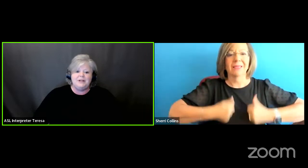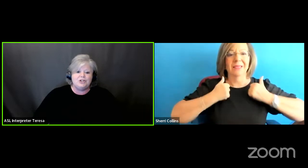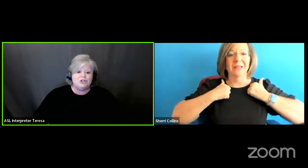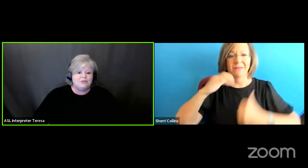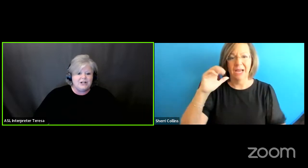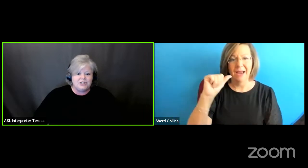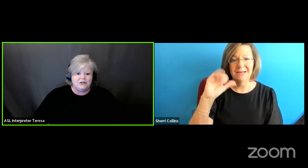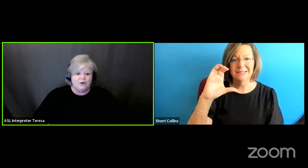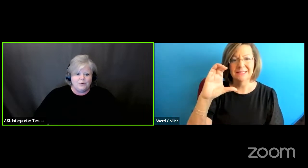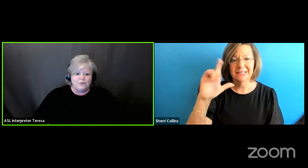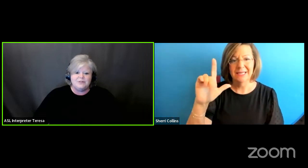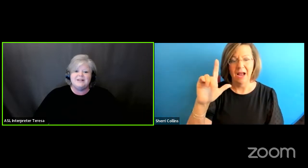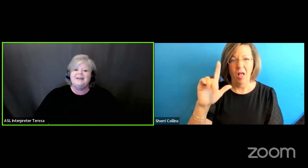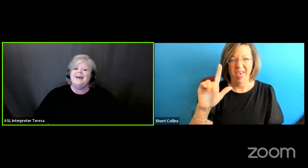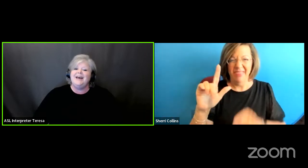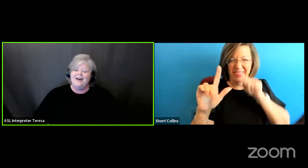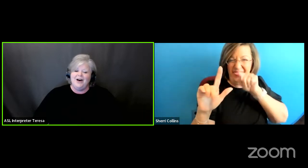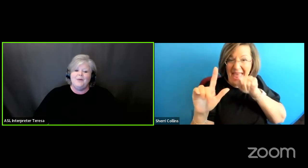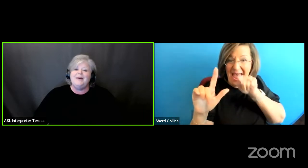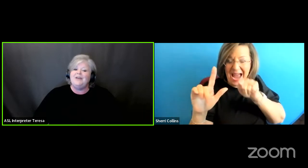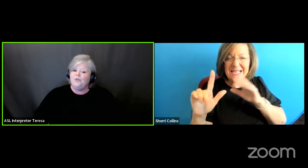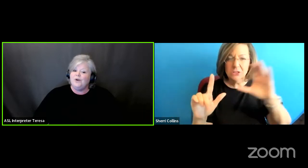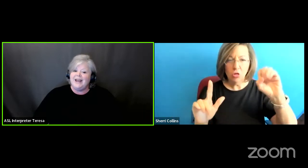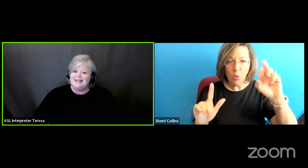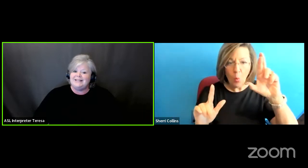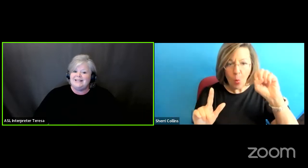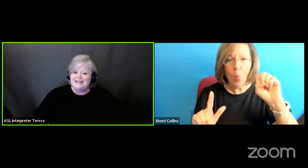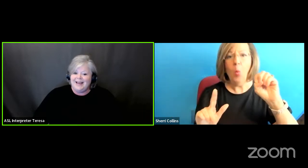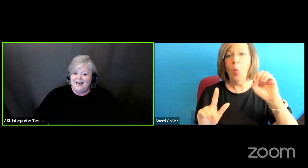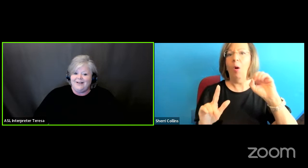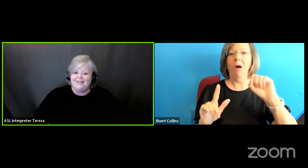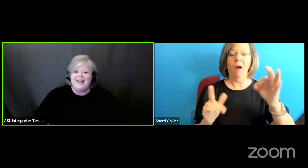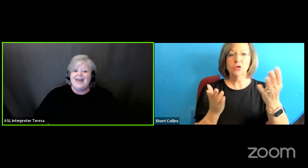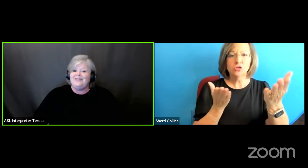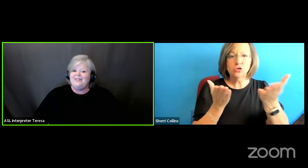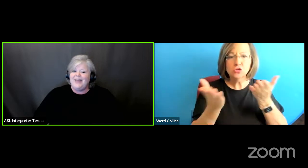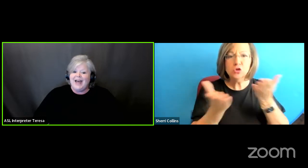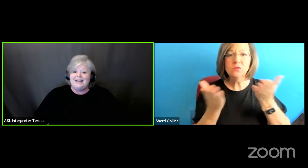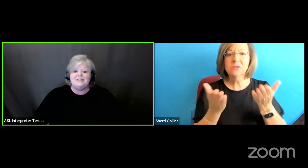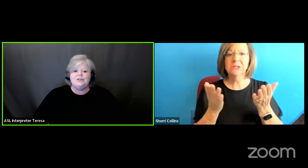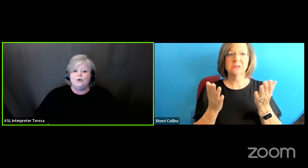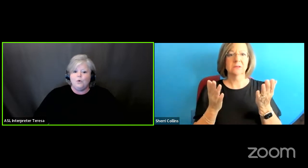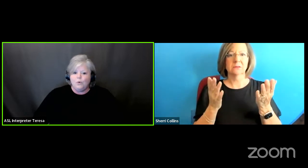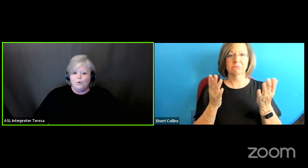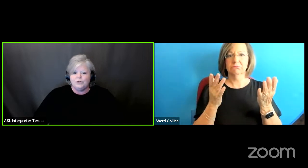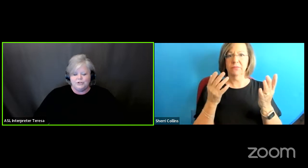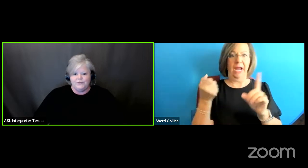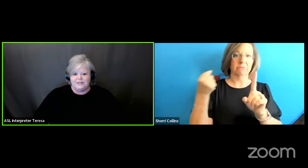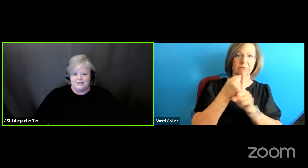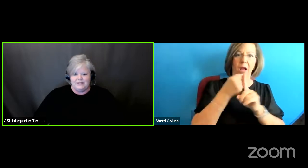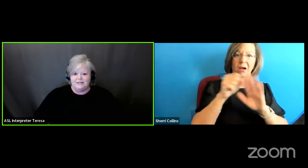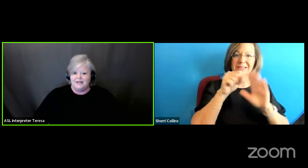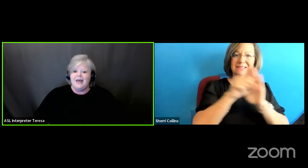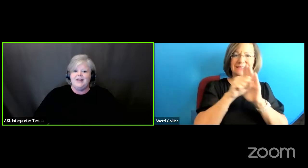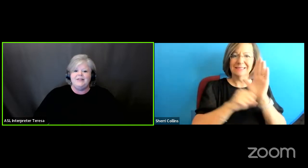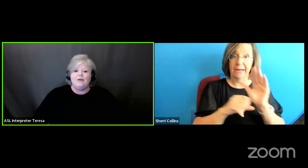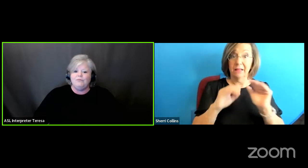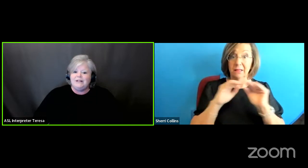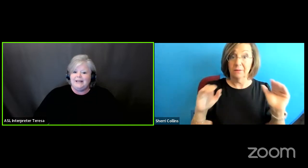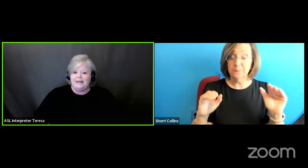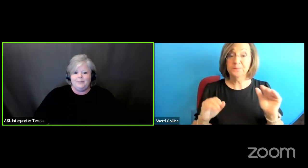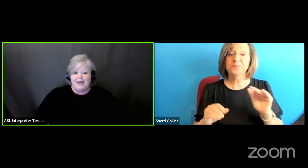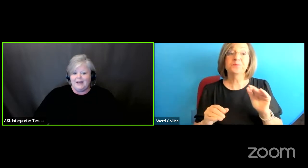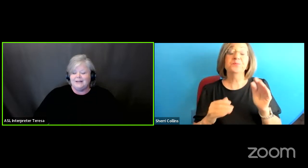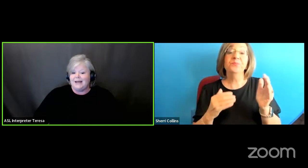as administration goes, for ACDL. And that is the core services